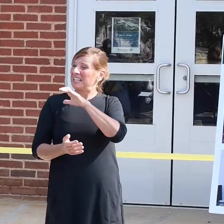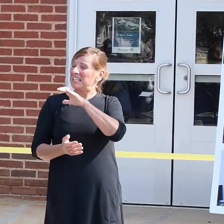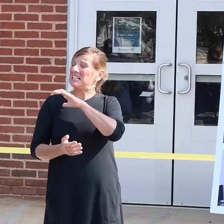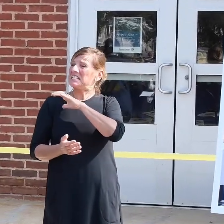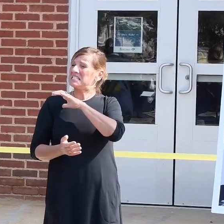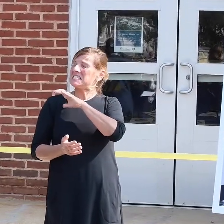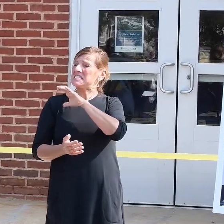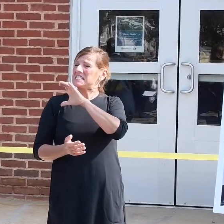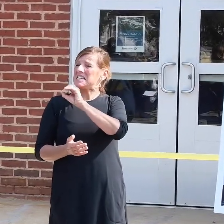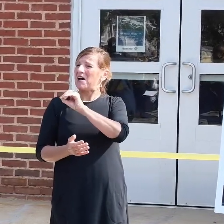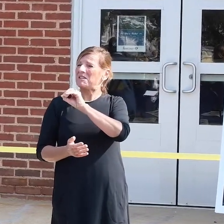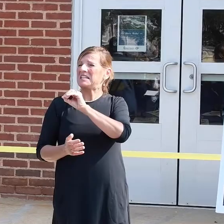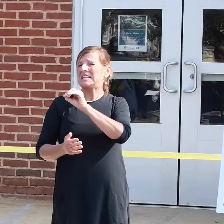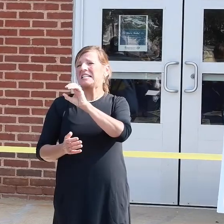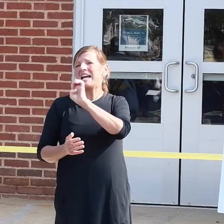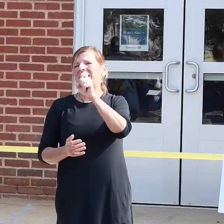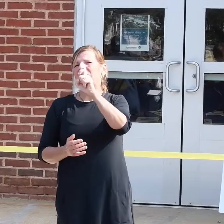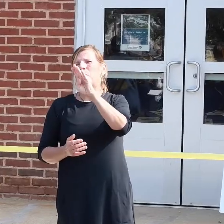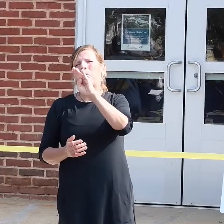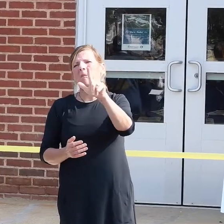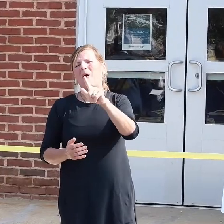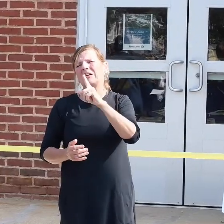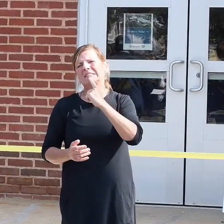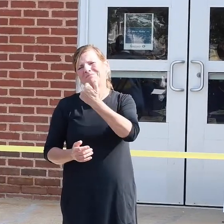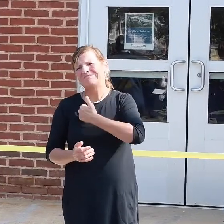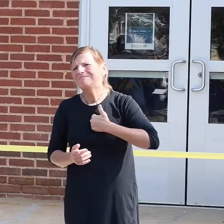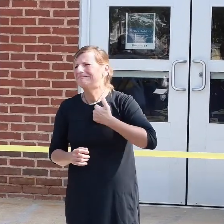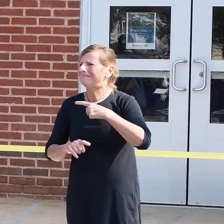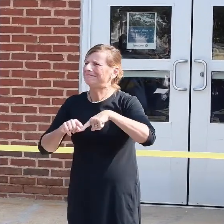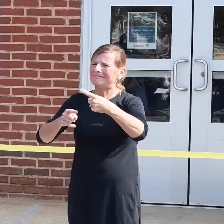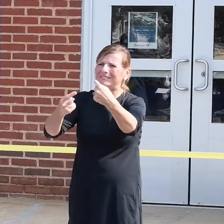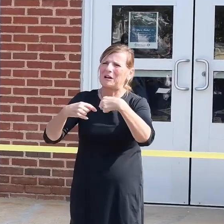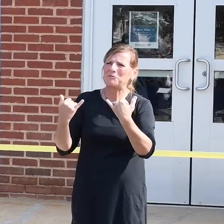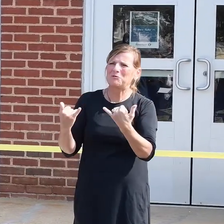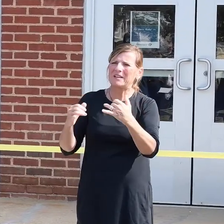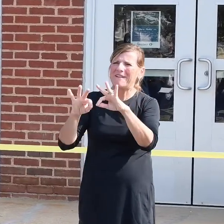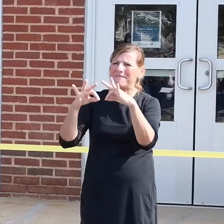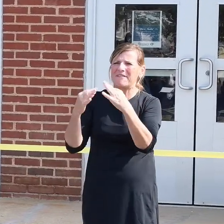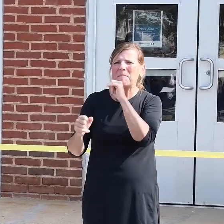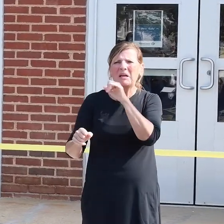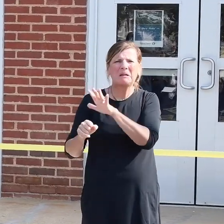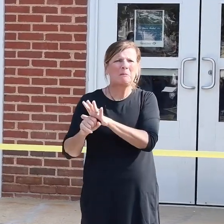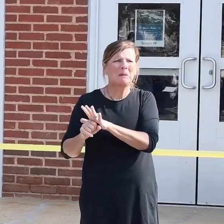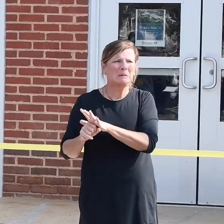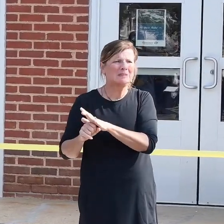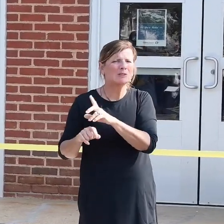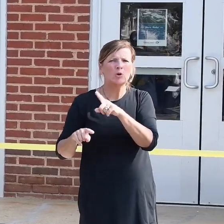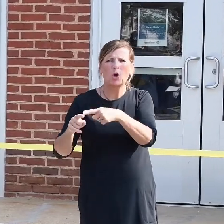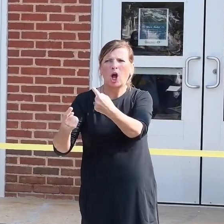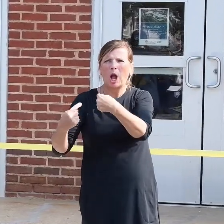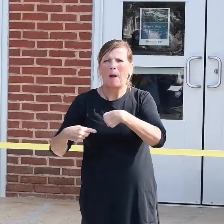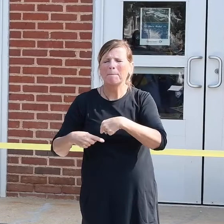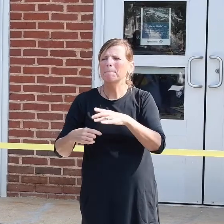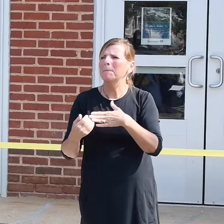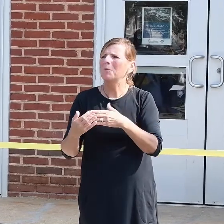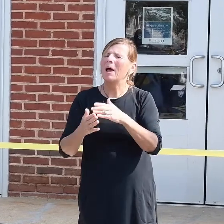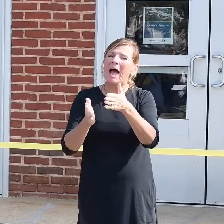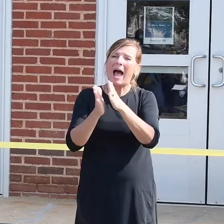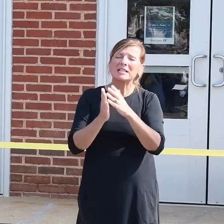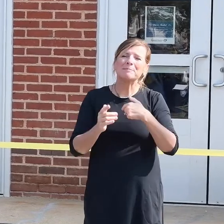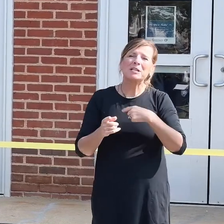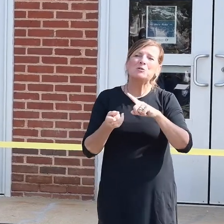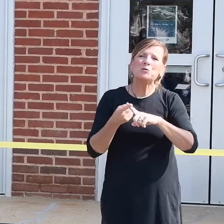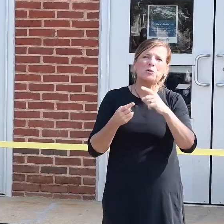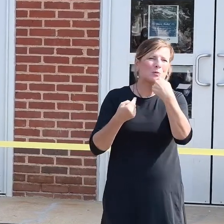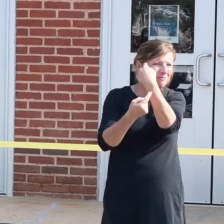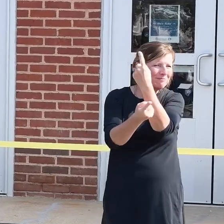extends sincere regrets that he's unable to attend today's event due to a family obligation. So he asked me to convey his